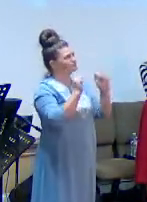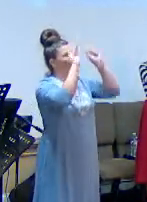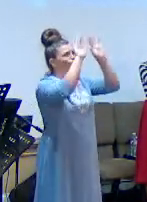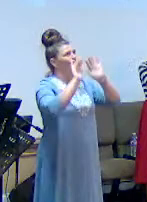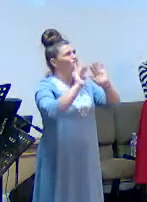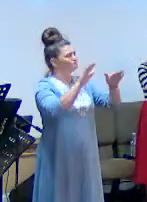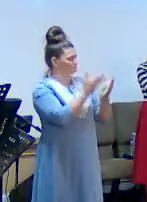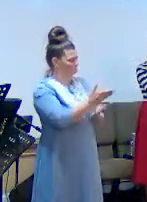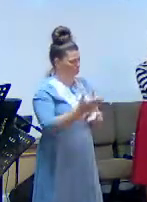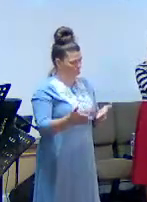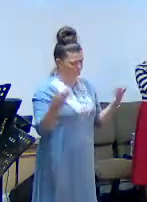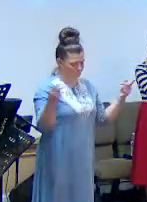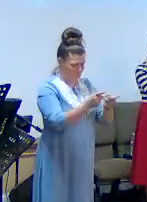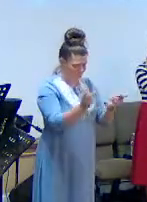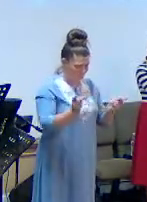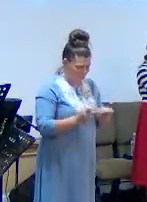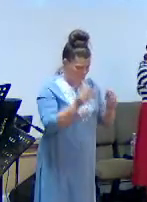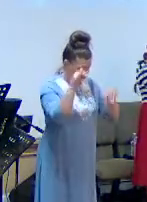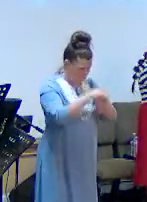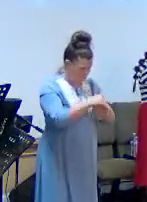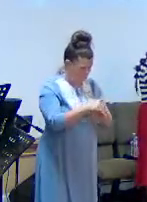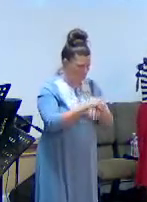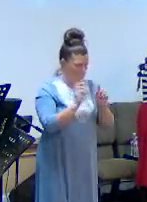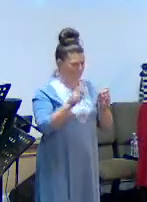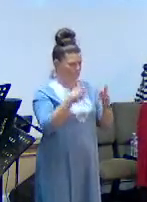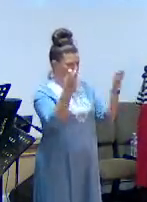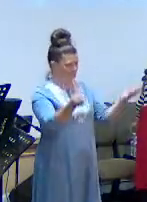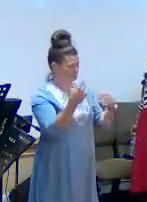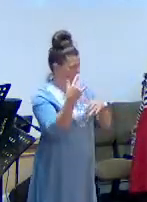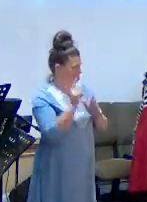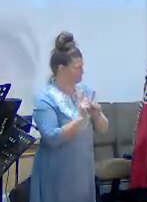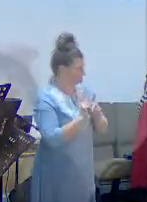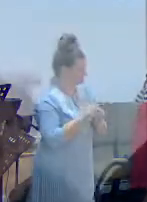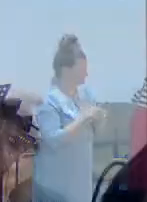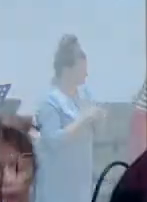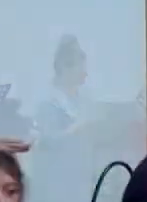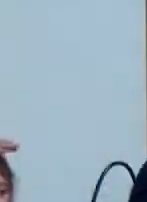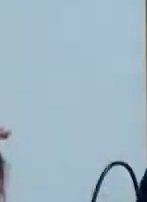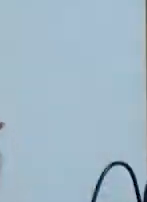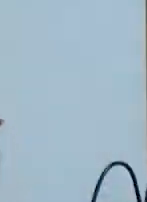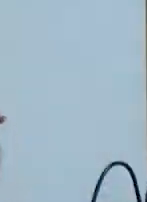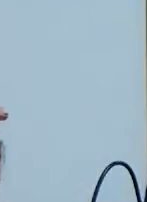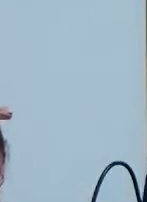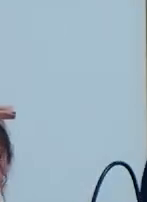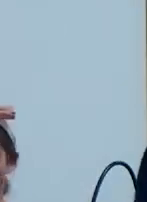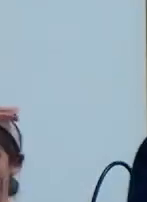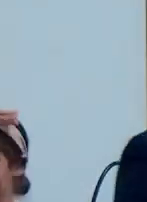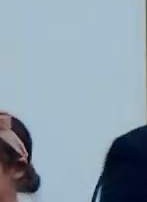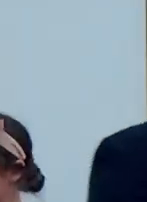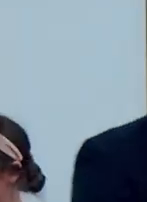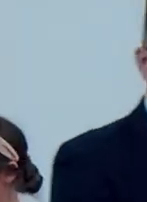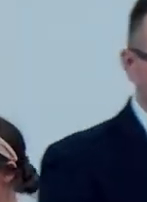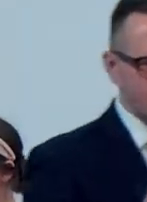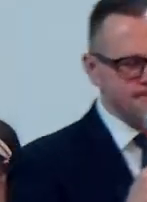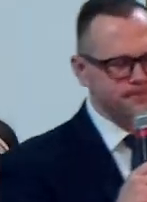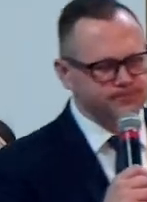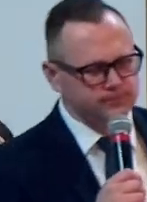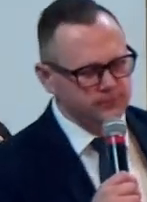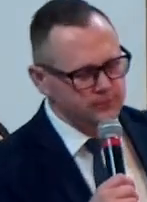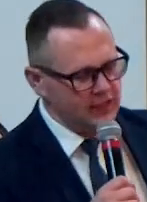tonight. Amen. You may return to your seats for just a moment. Go ahead and expedite the service. The ushers, go ahead and make their